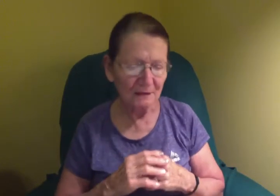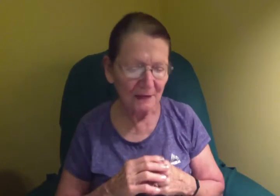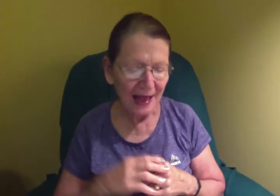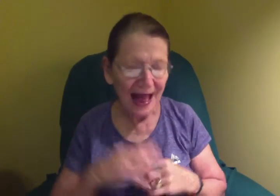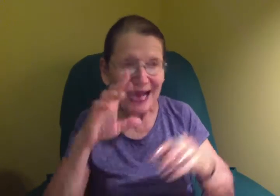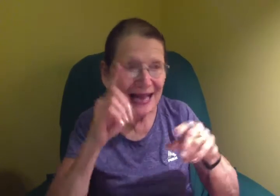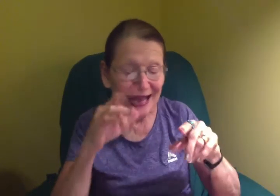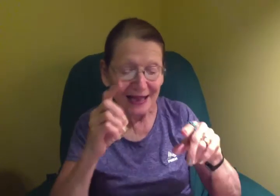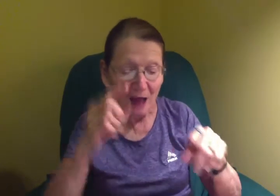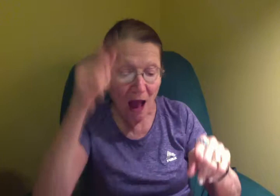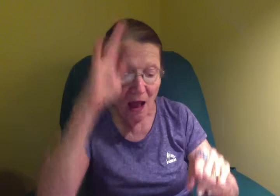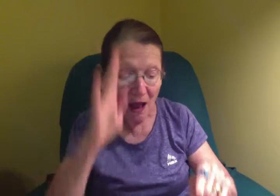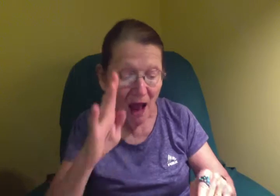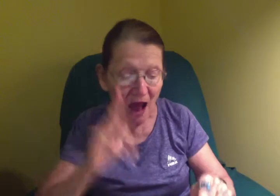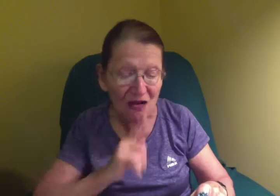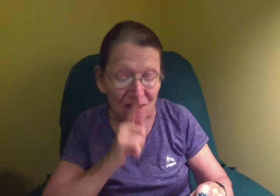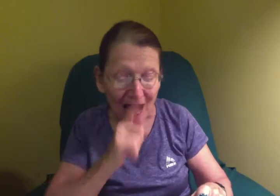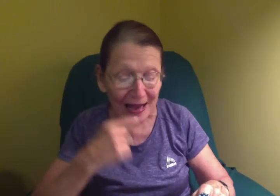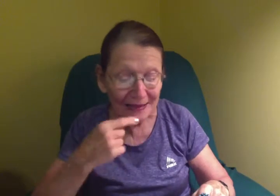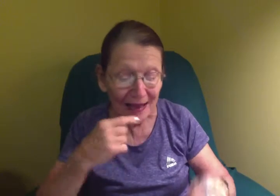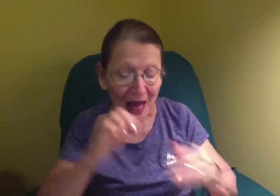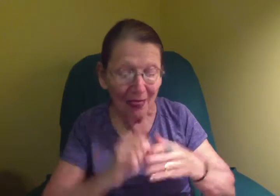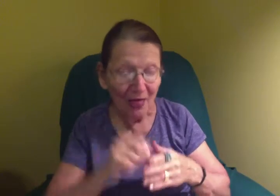She's a birthday birthday,